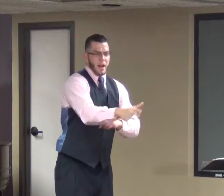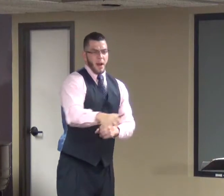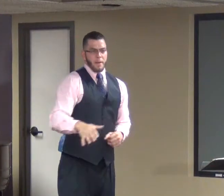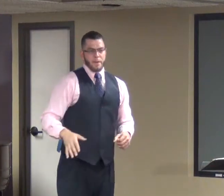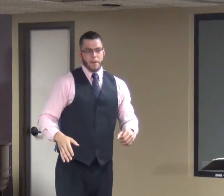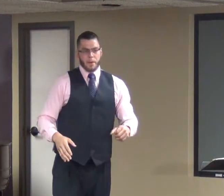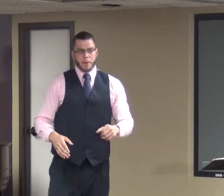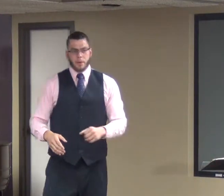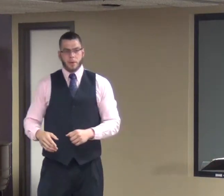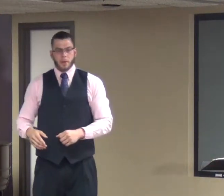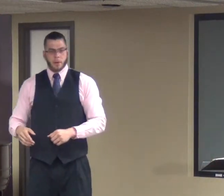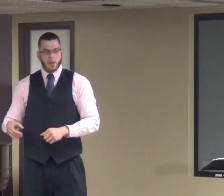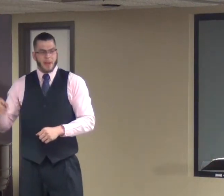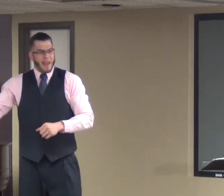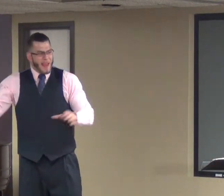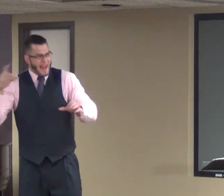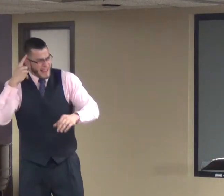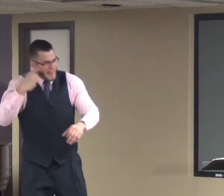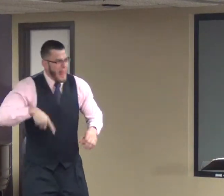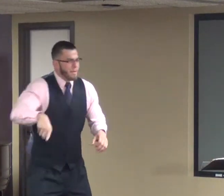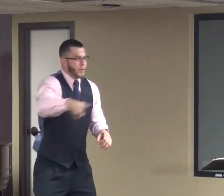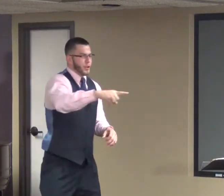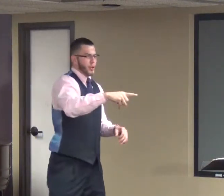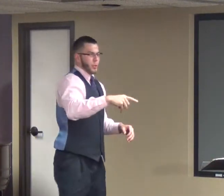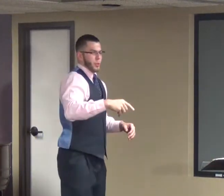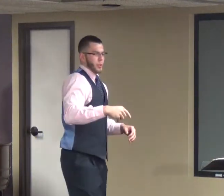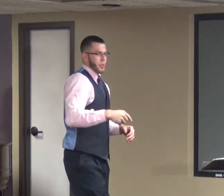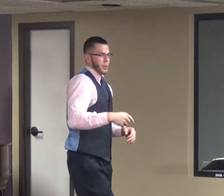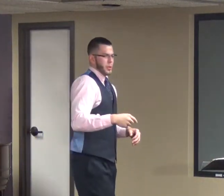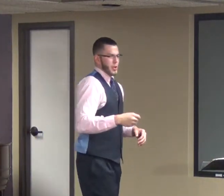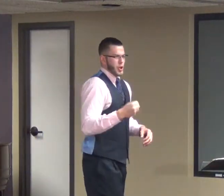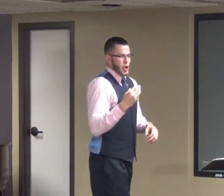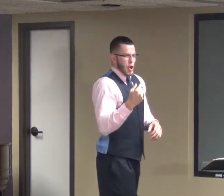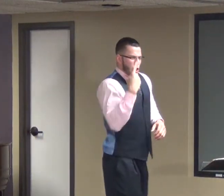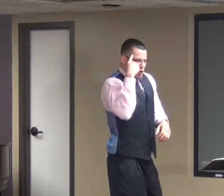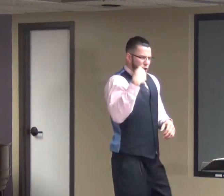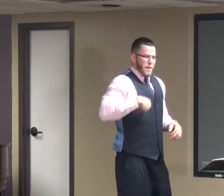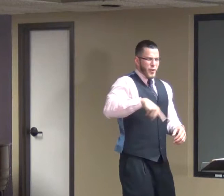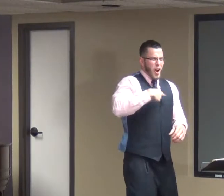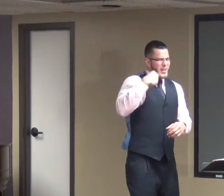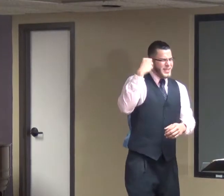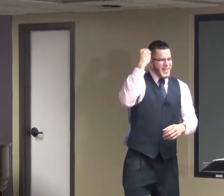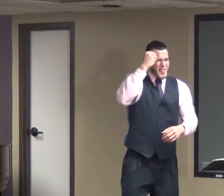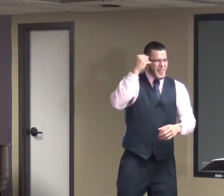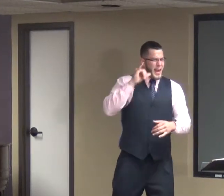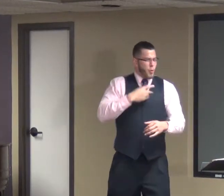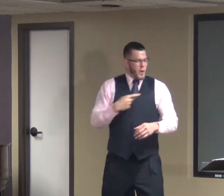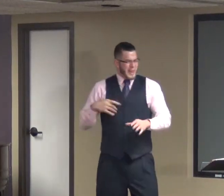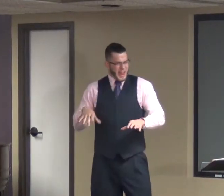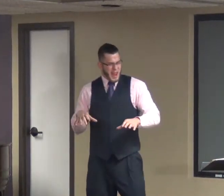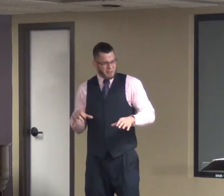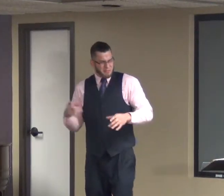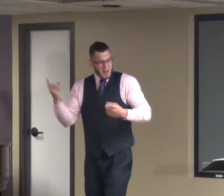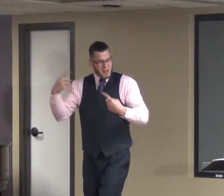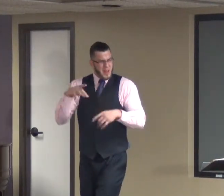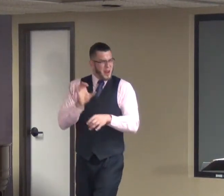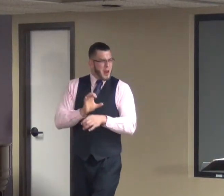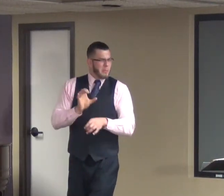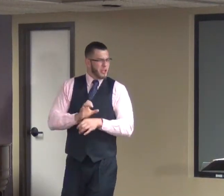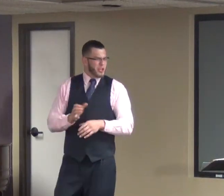enough. He did that for you. So for us to think we can come to